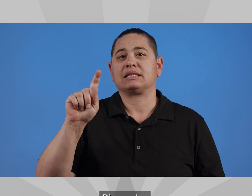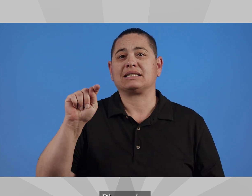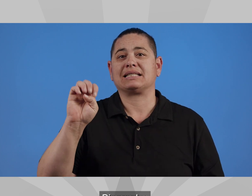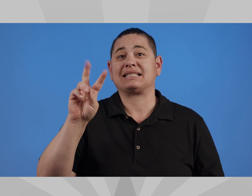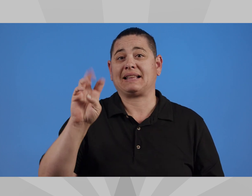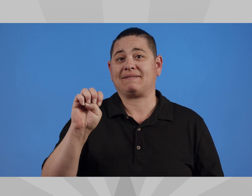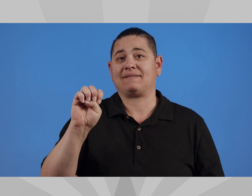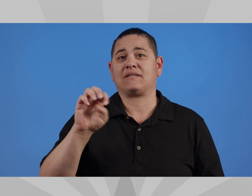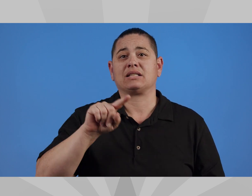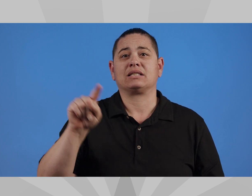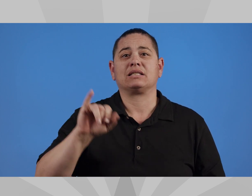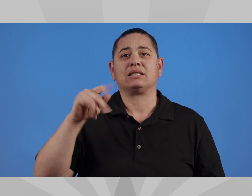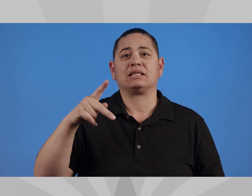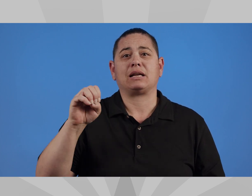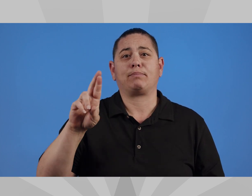Biography.